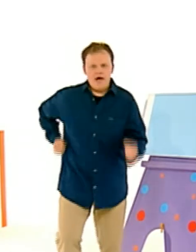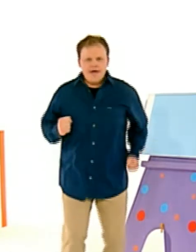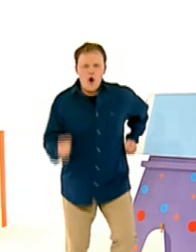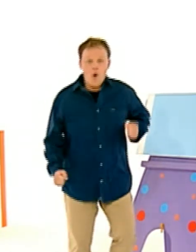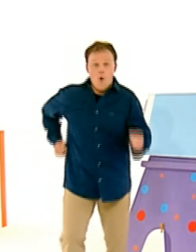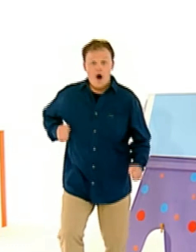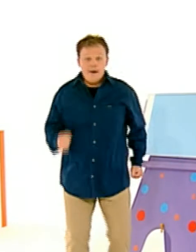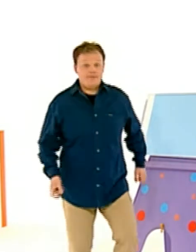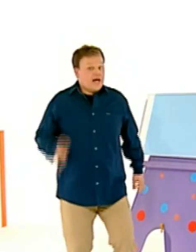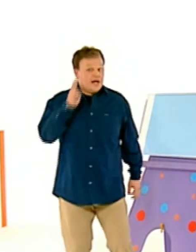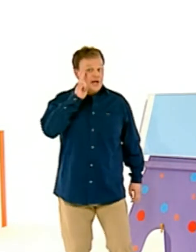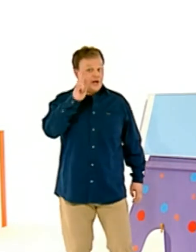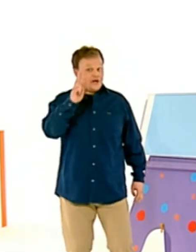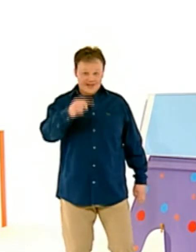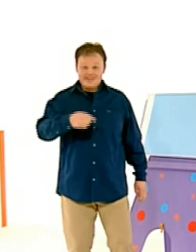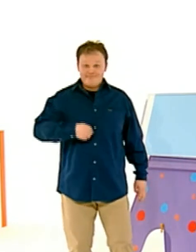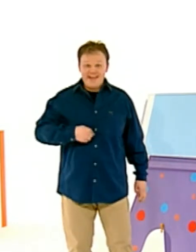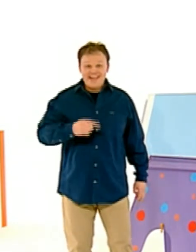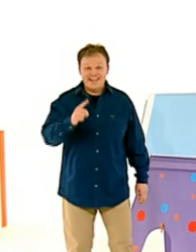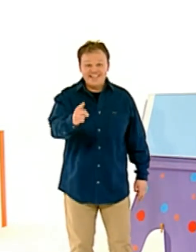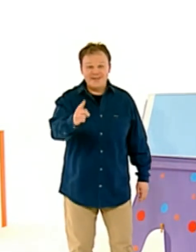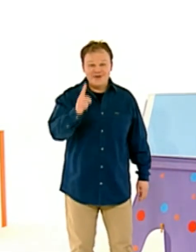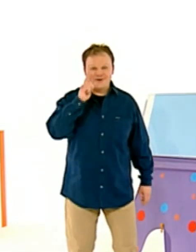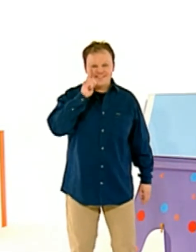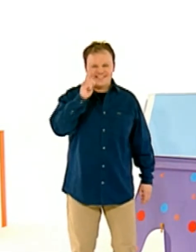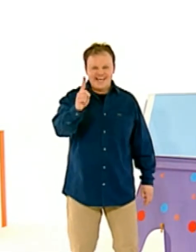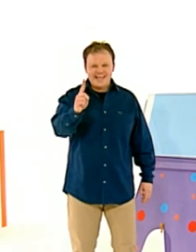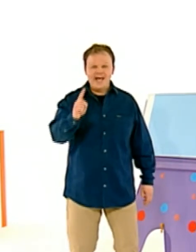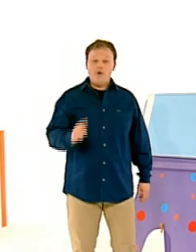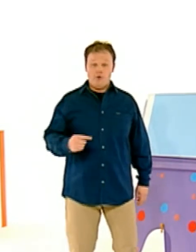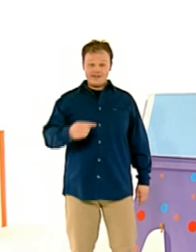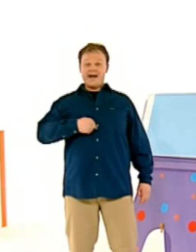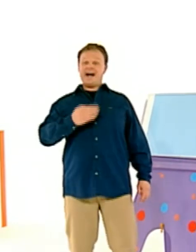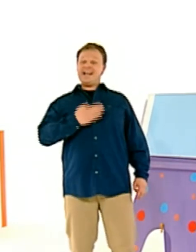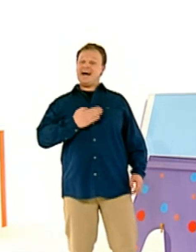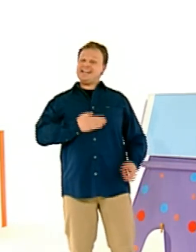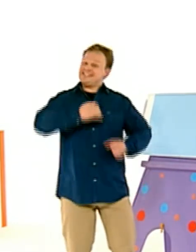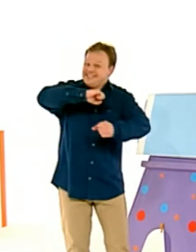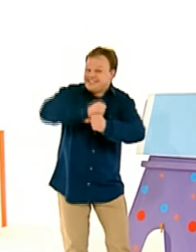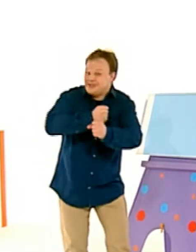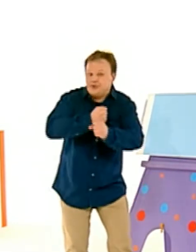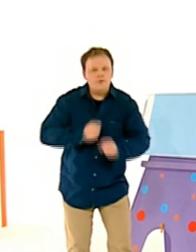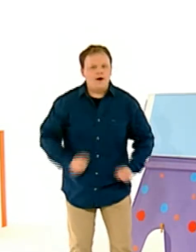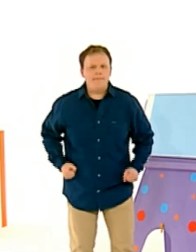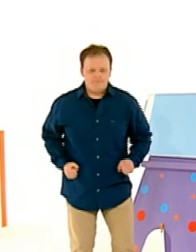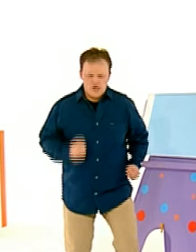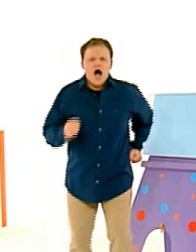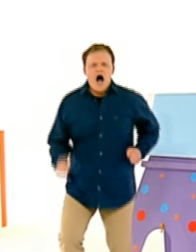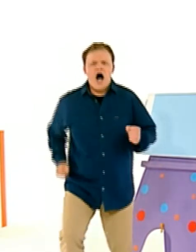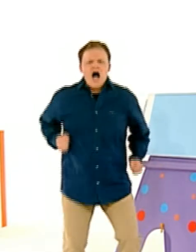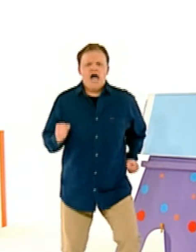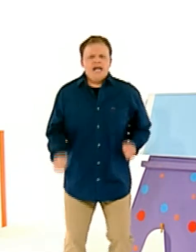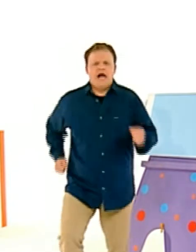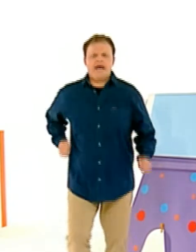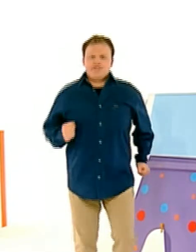we go. Look at me and you will see what I like to do. I like to